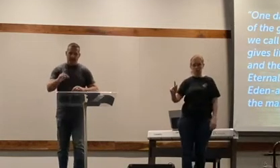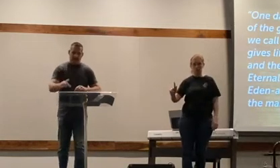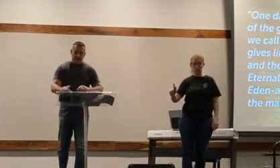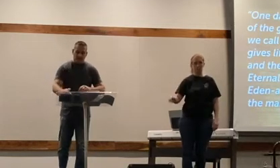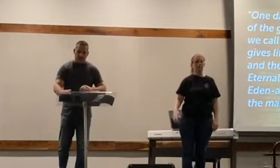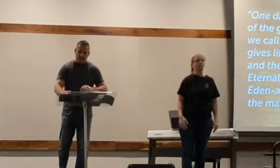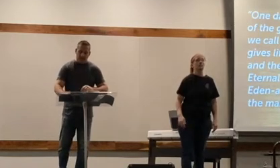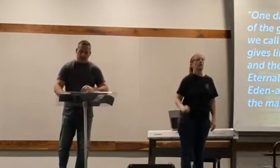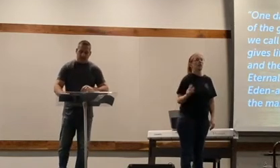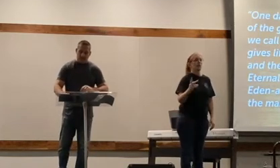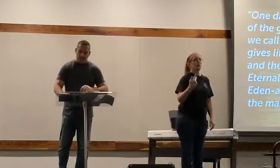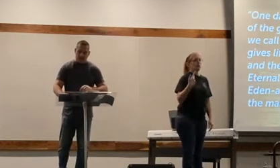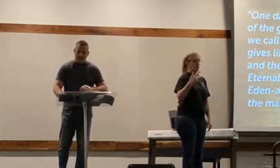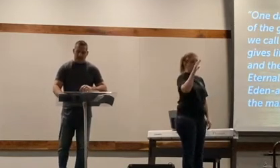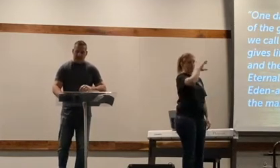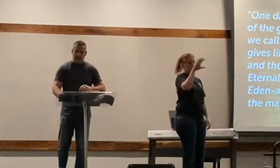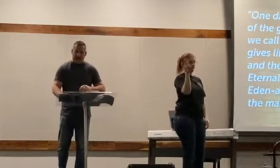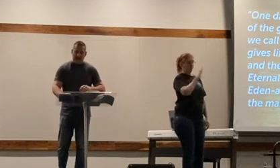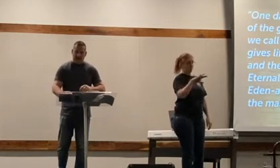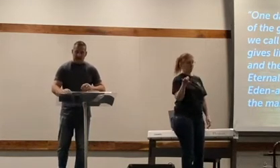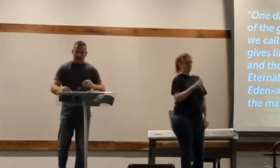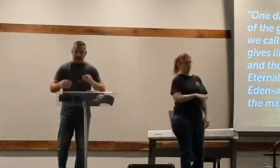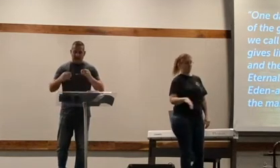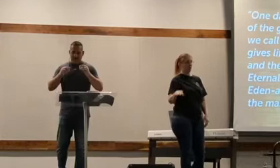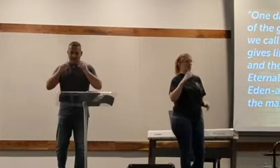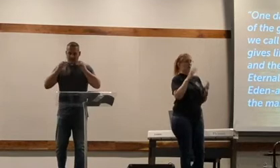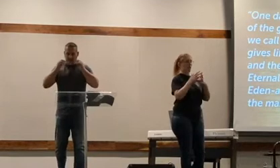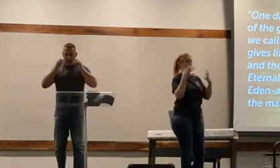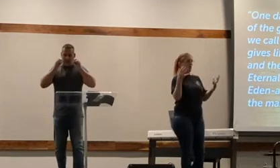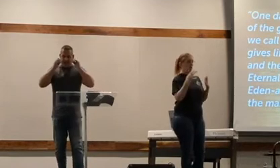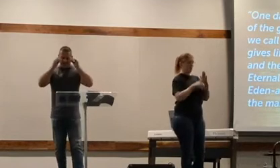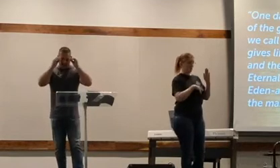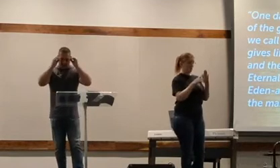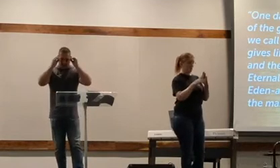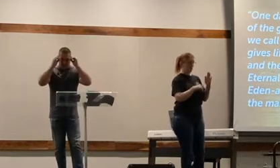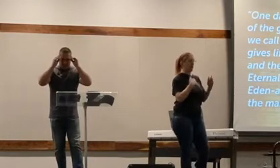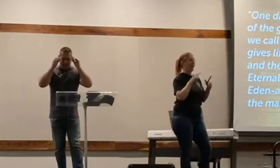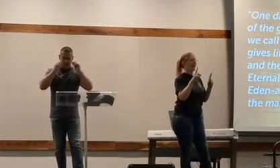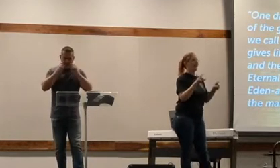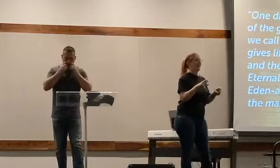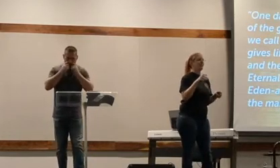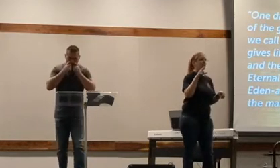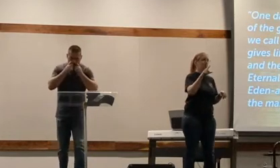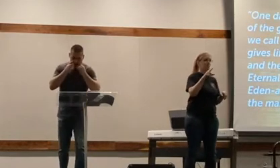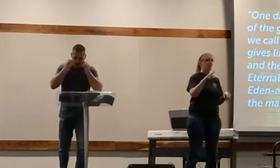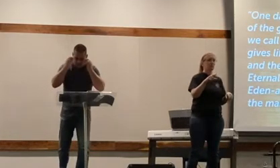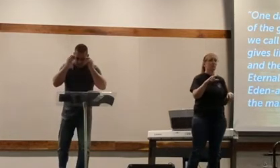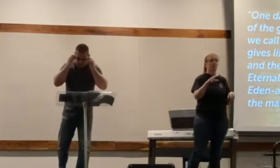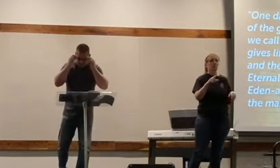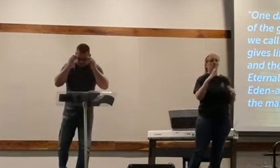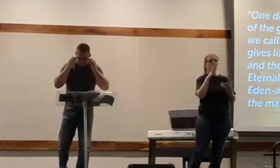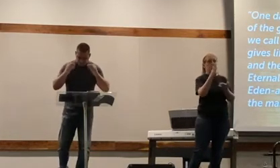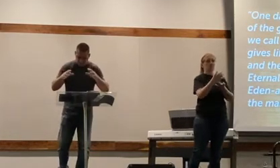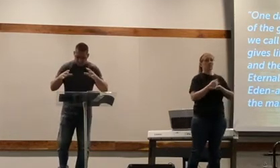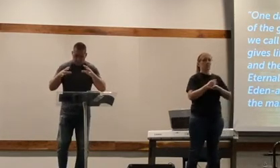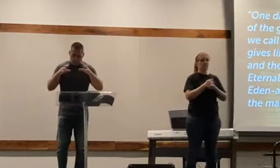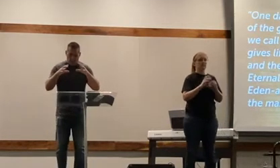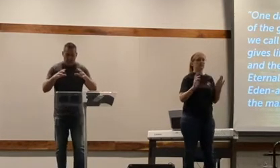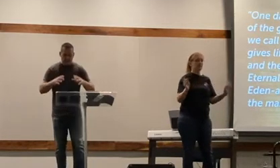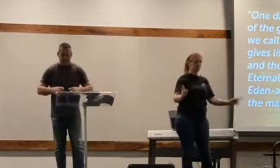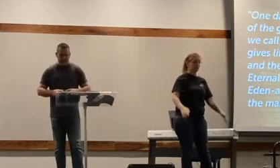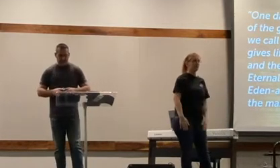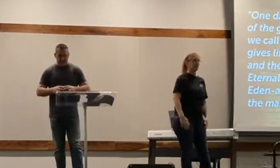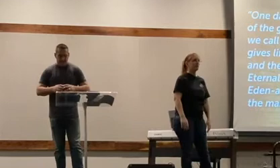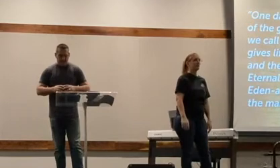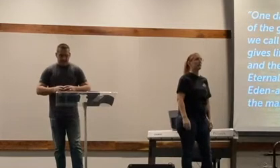Okay? We're going to do all that. So it's a lot to read, but I ask that you receive it. Here we go.